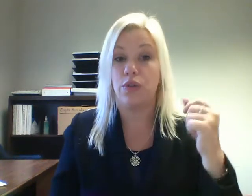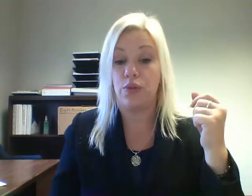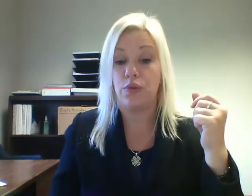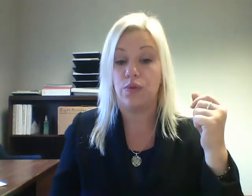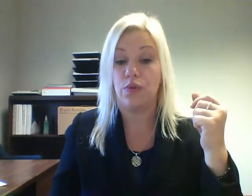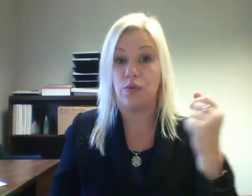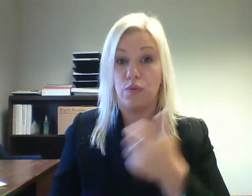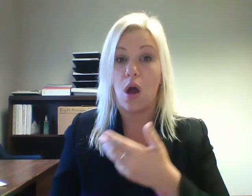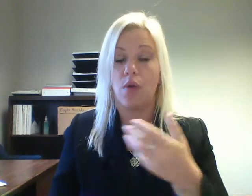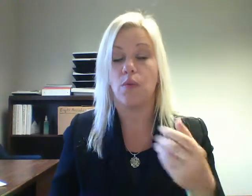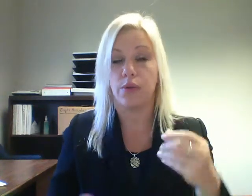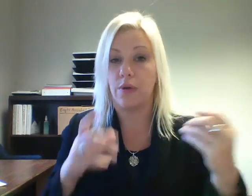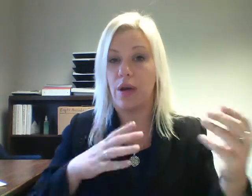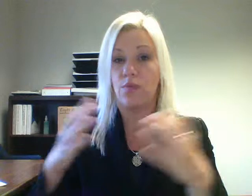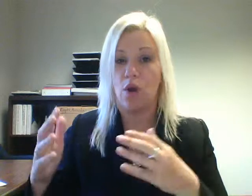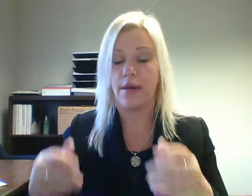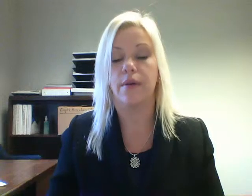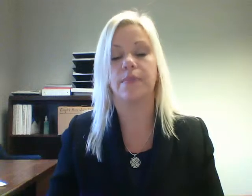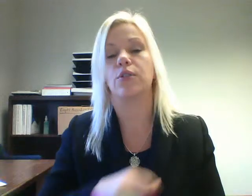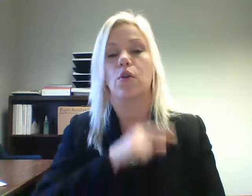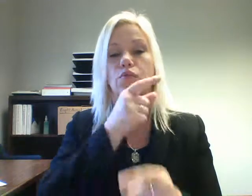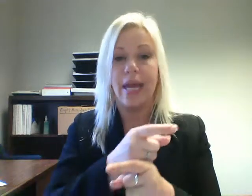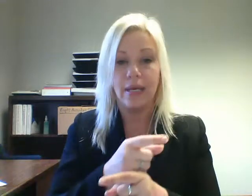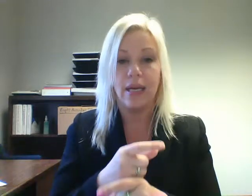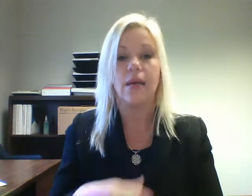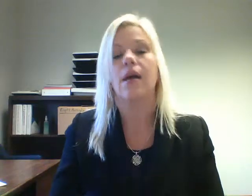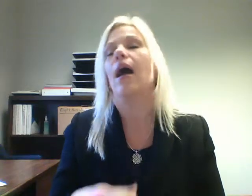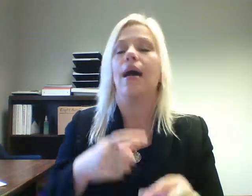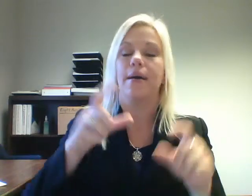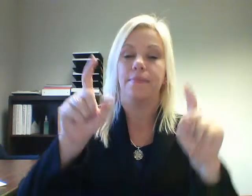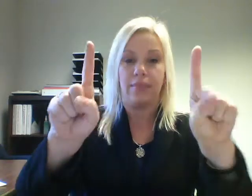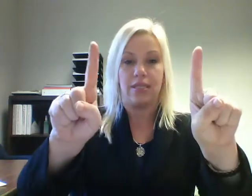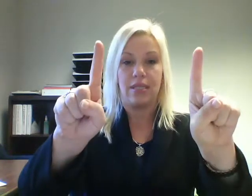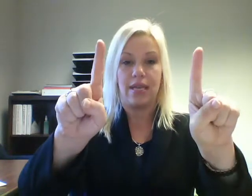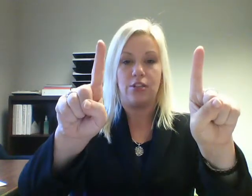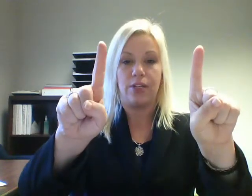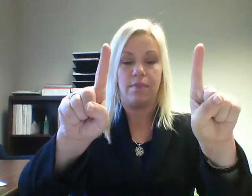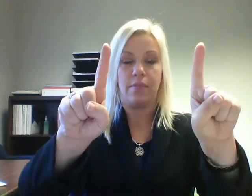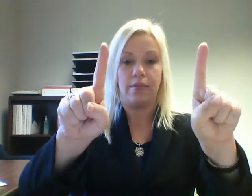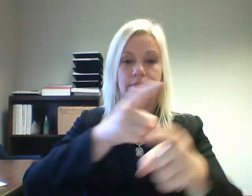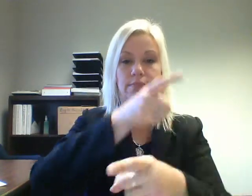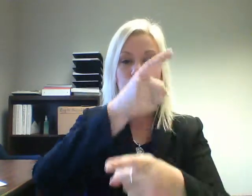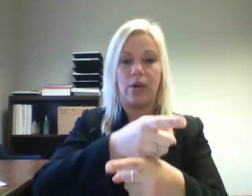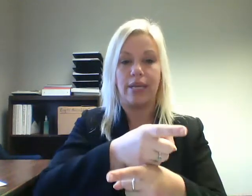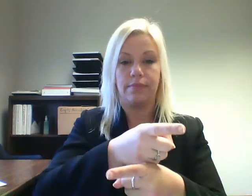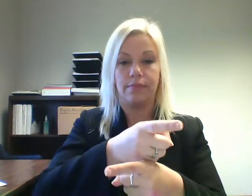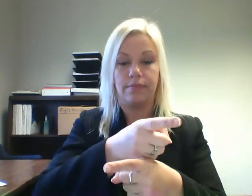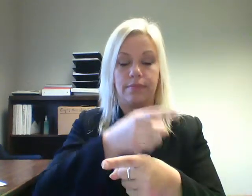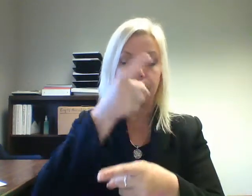to wrong, we're doing right and wrong here. So right is this hand shape? Right.